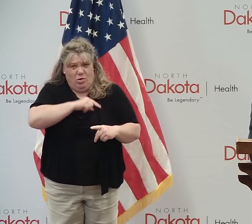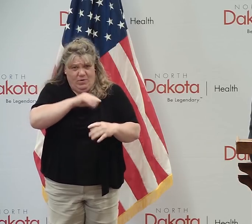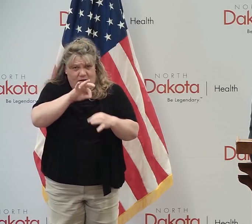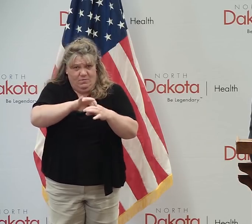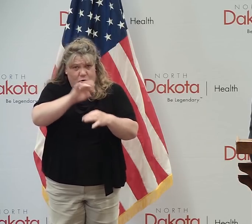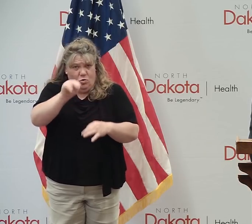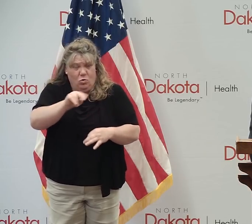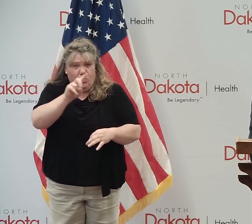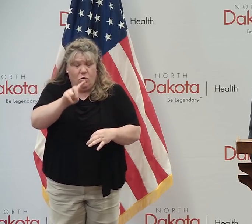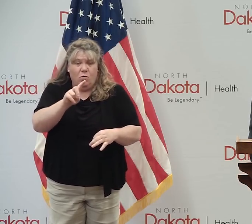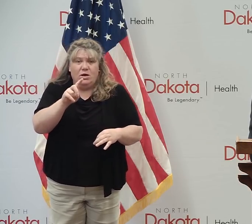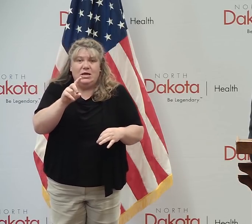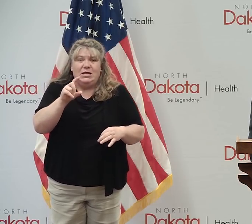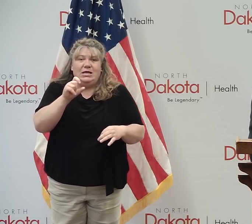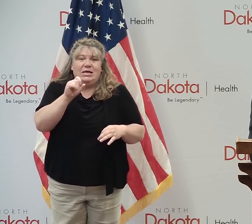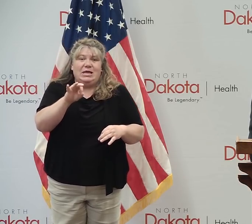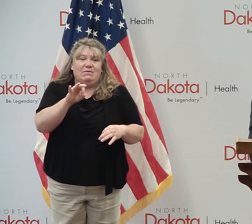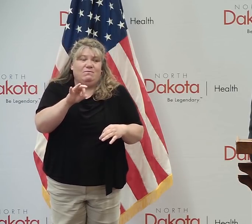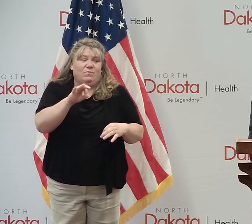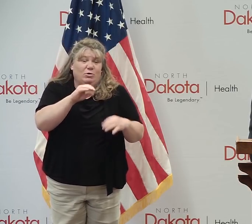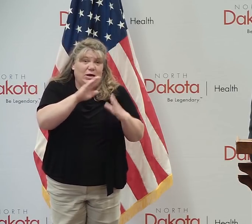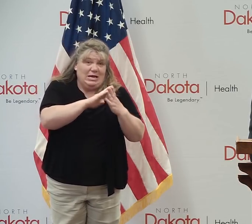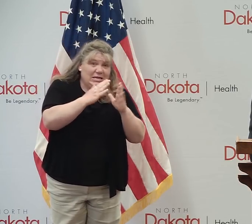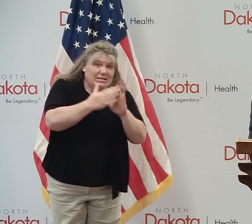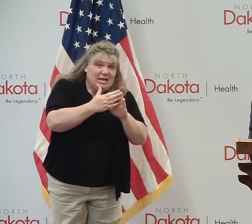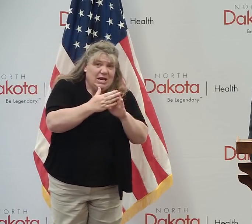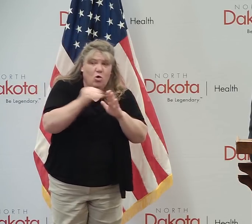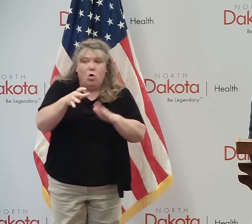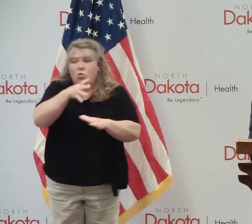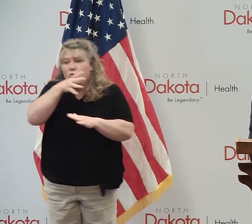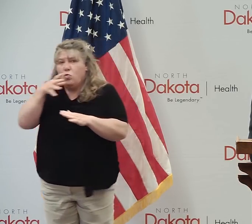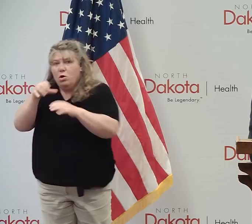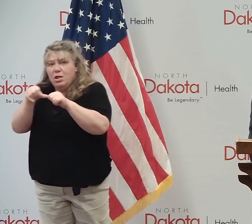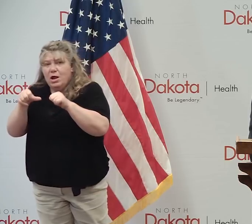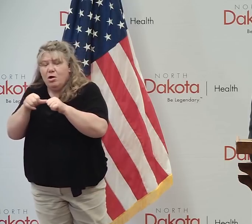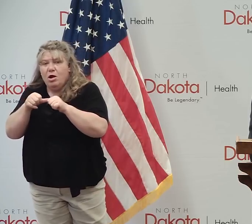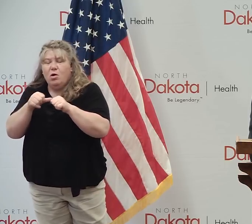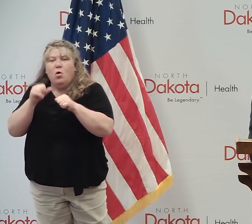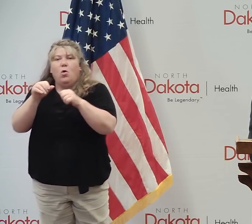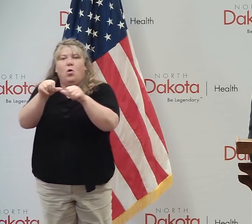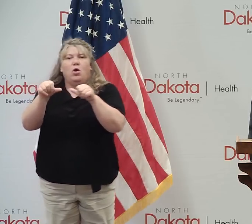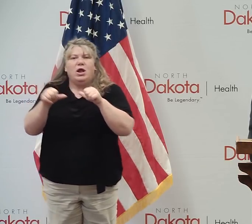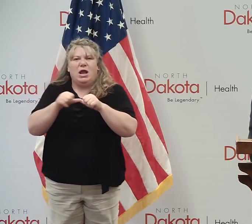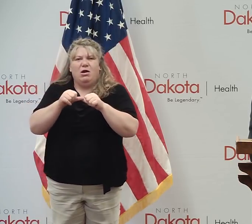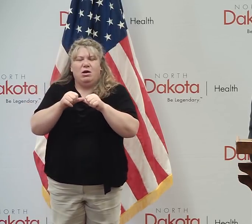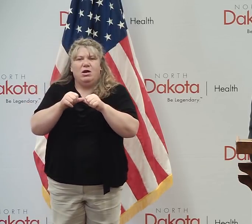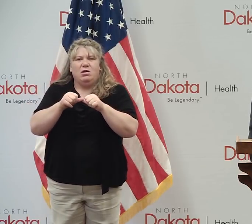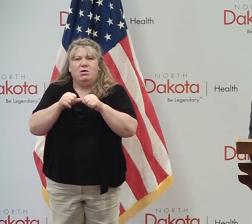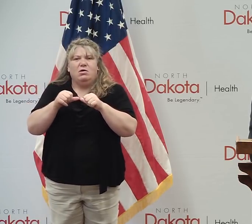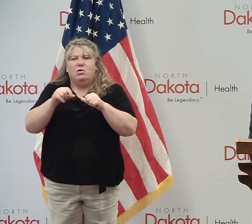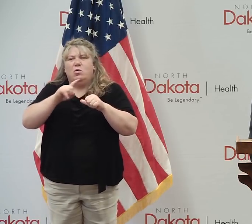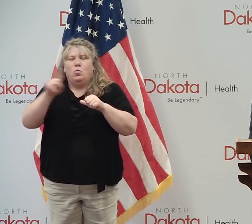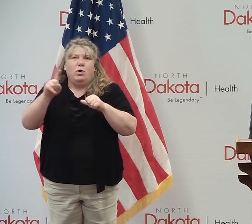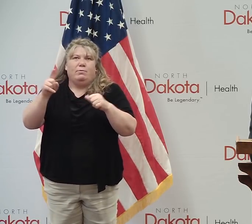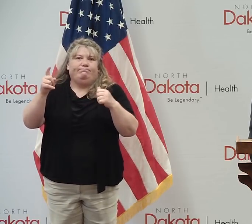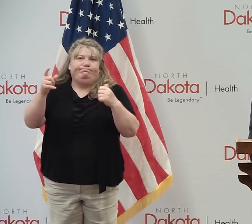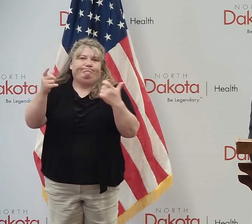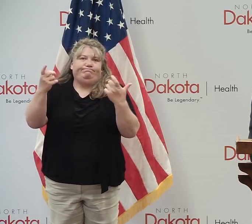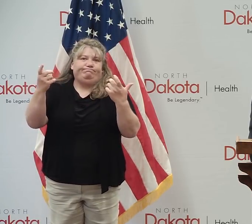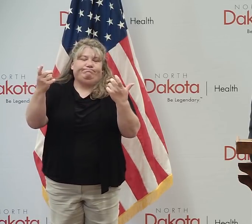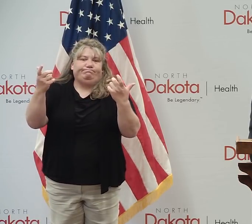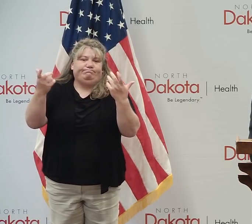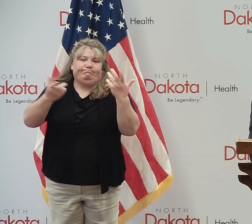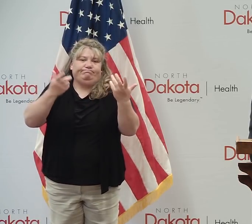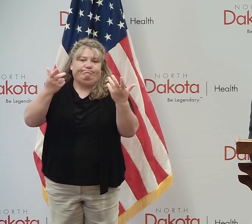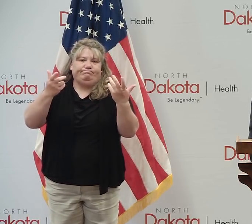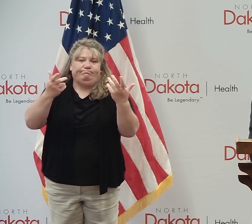Dakota, whether you're in a city, whether you're in a rural area, whether you're in a area of higher breakout, lower breakout, whether you're